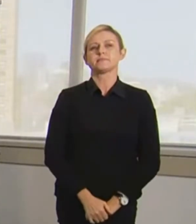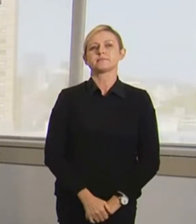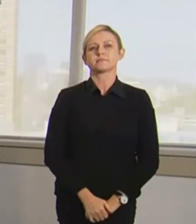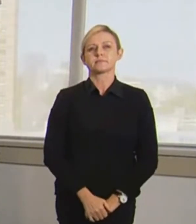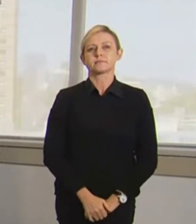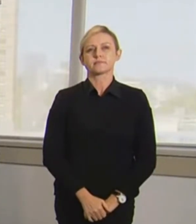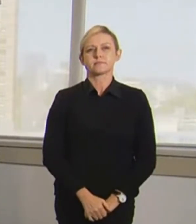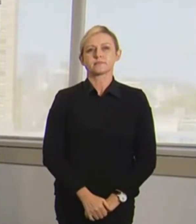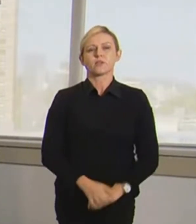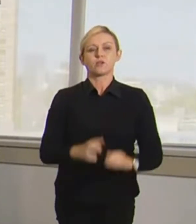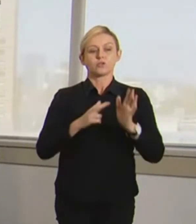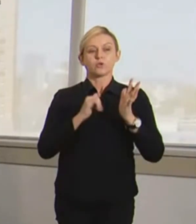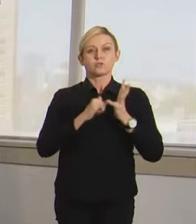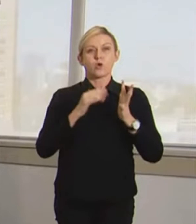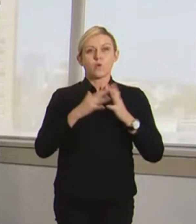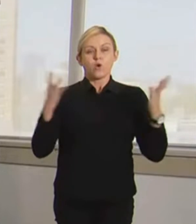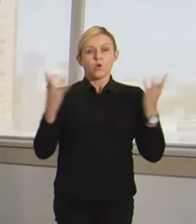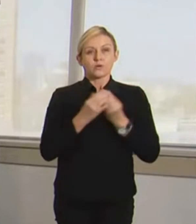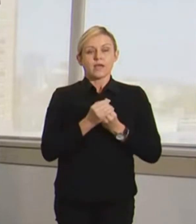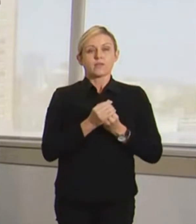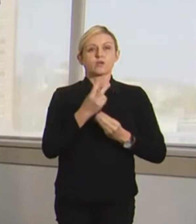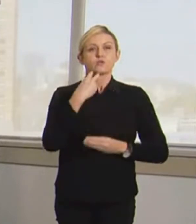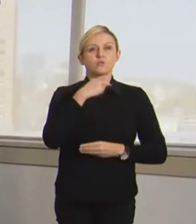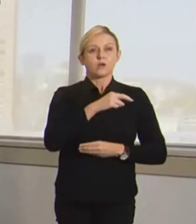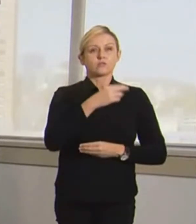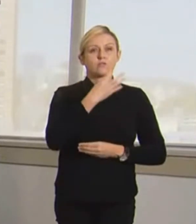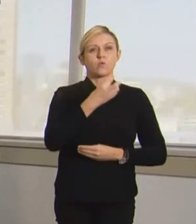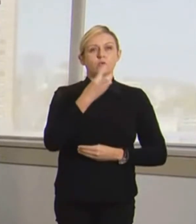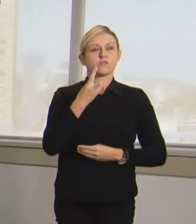Total tested across the state now has reached